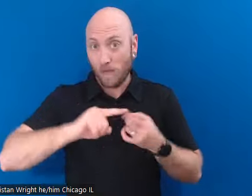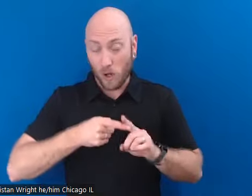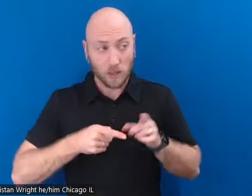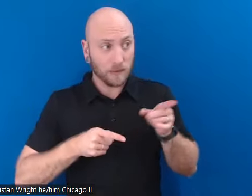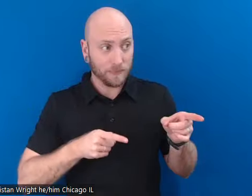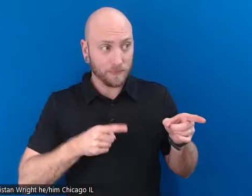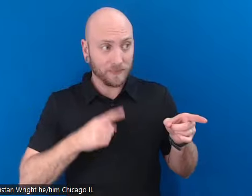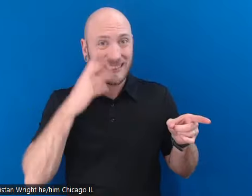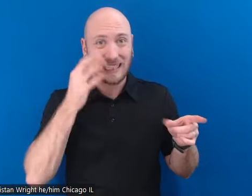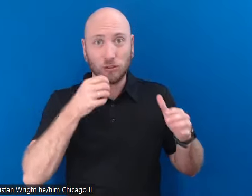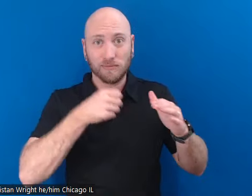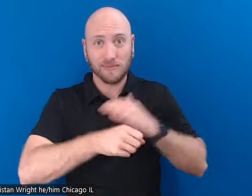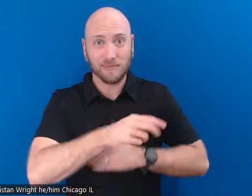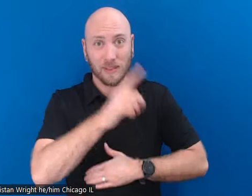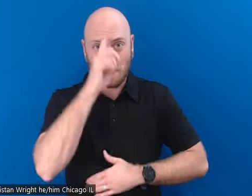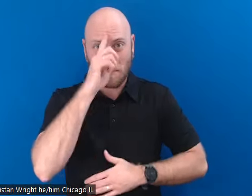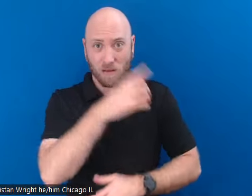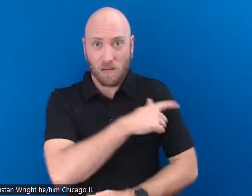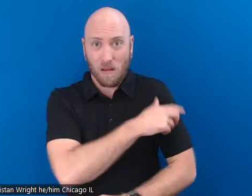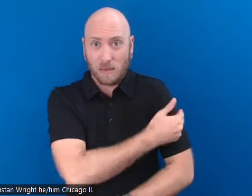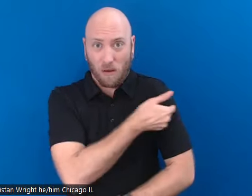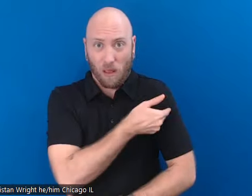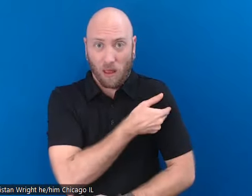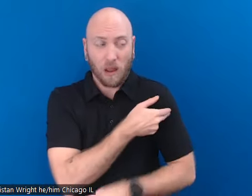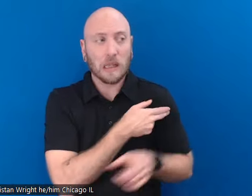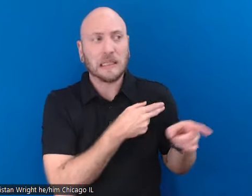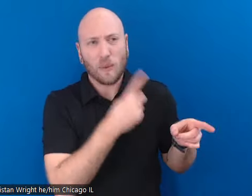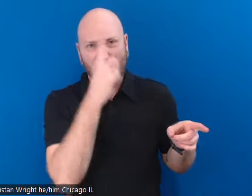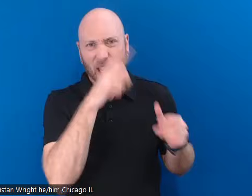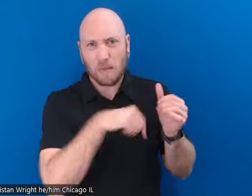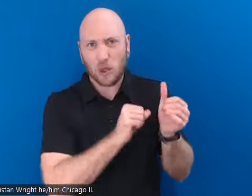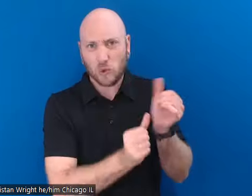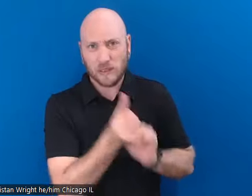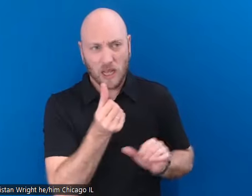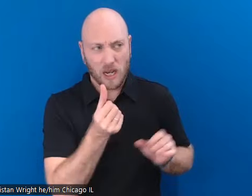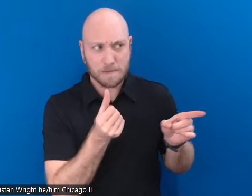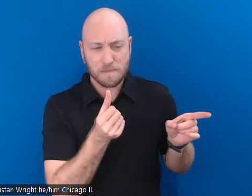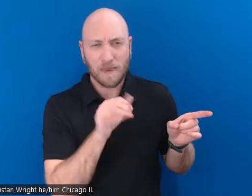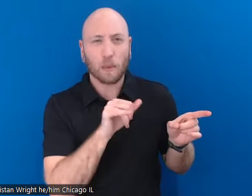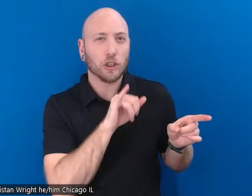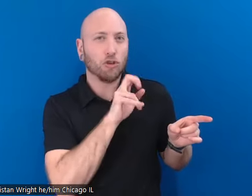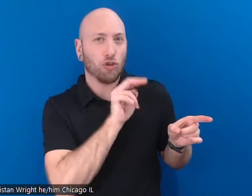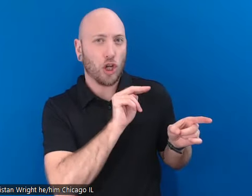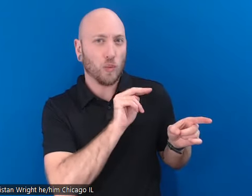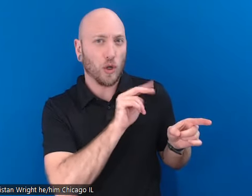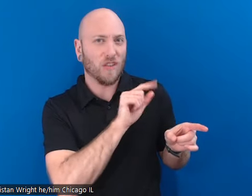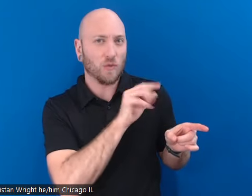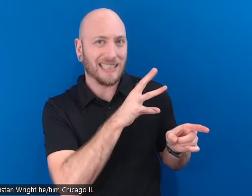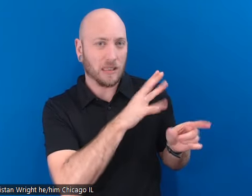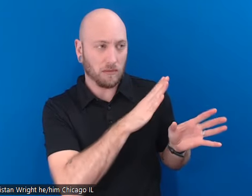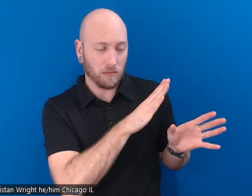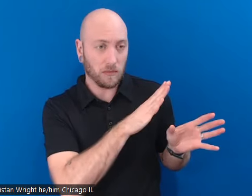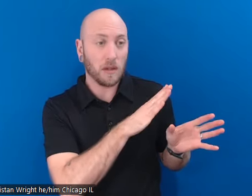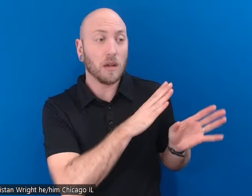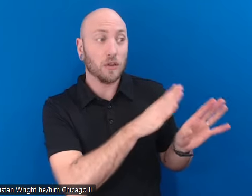mental hospital because he was thinking of killing himself at the beginning of the year. And then by the end of the year, my